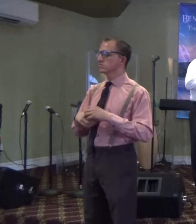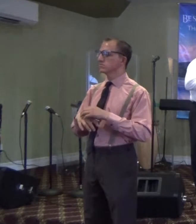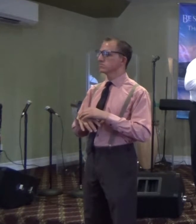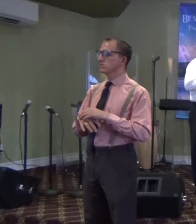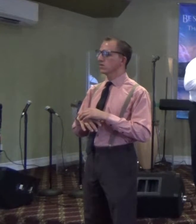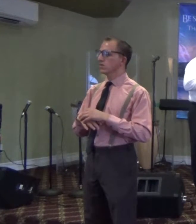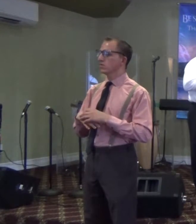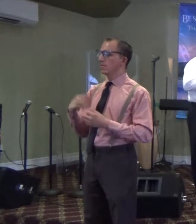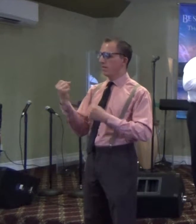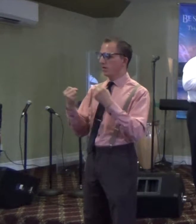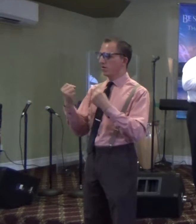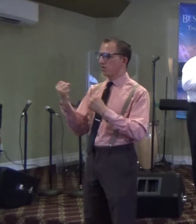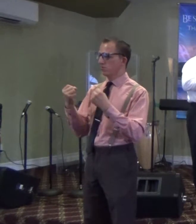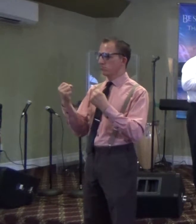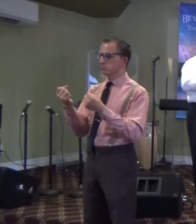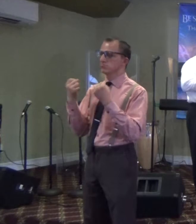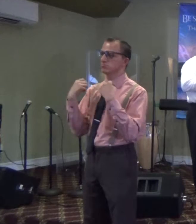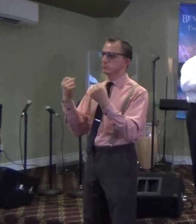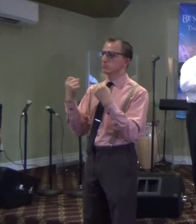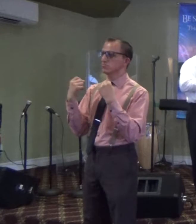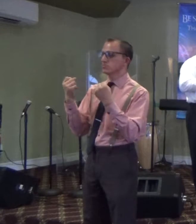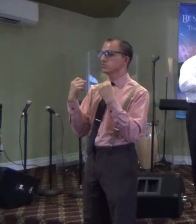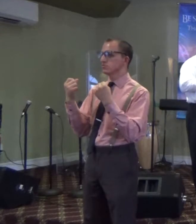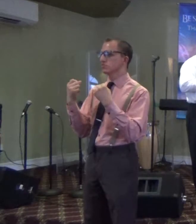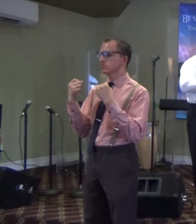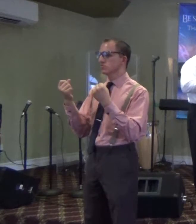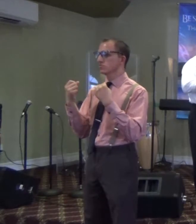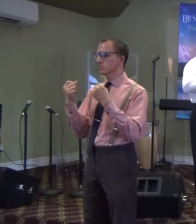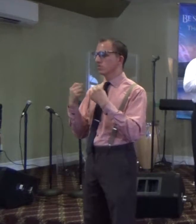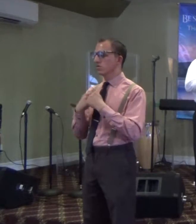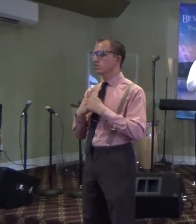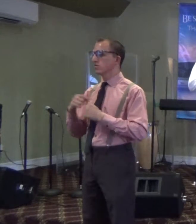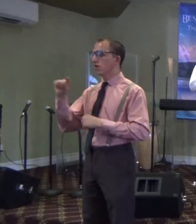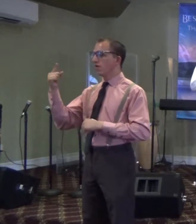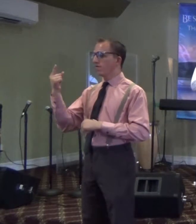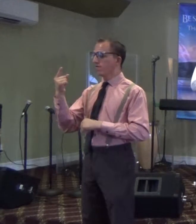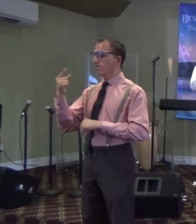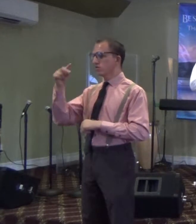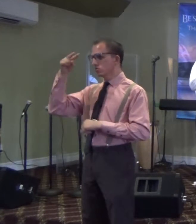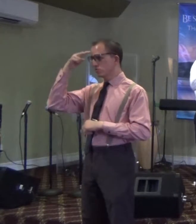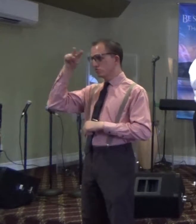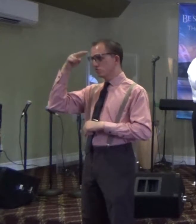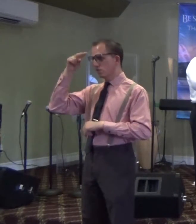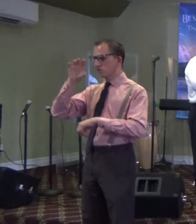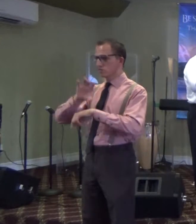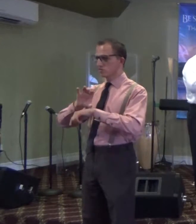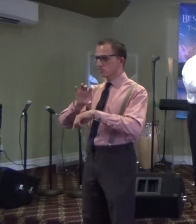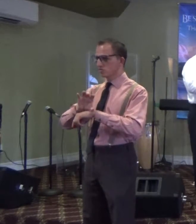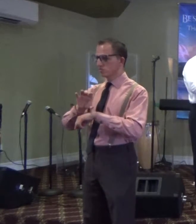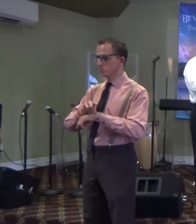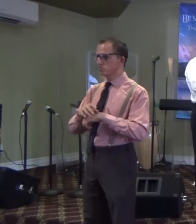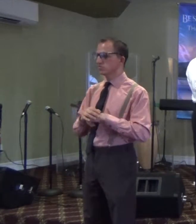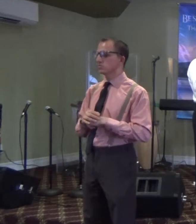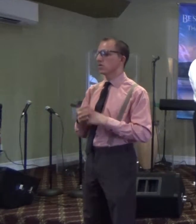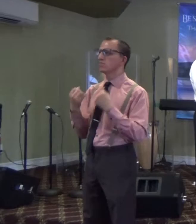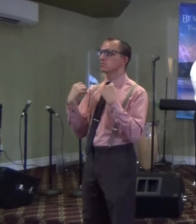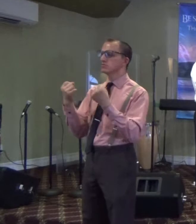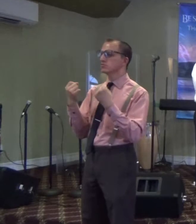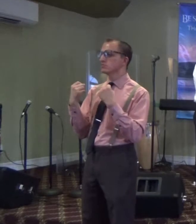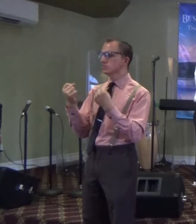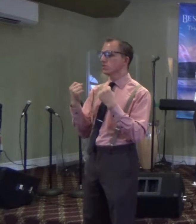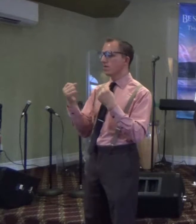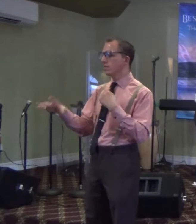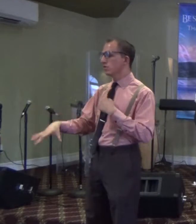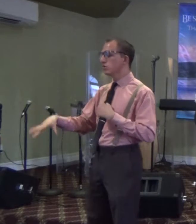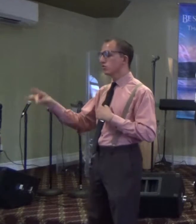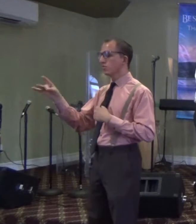de mi carro out of my car frente a la primera iglesia de in Mazatlán. front of the first church in Yo estaba Mazatlán. saliendo para ir a